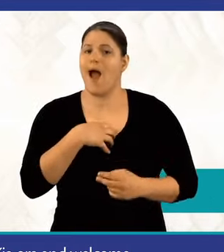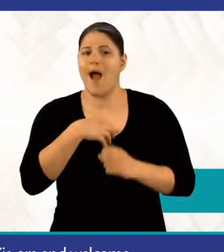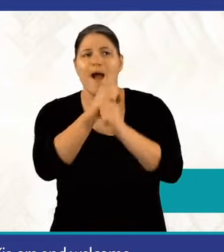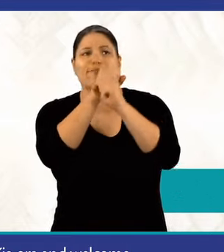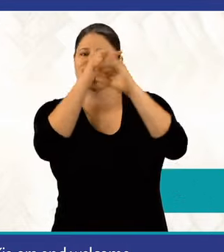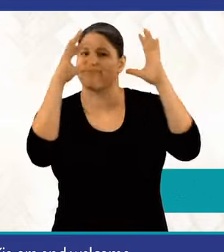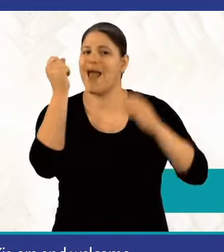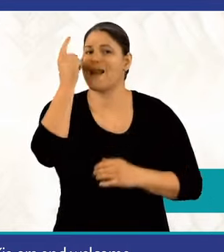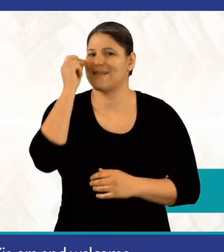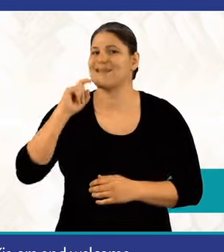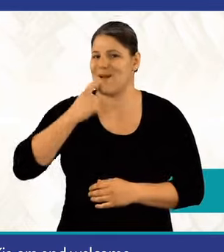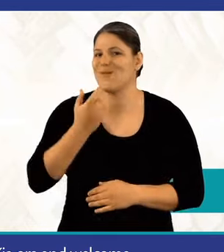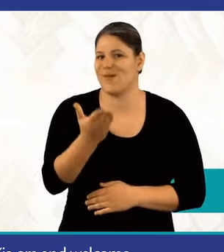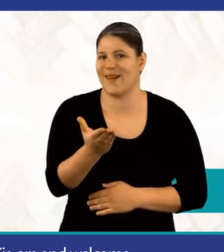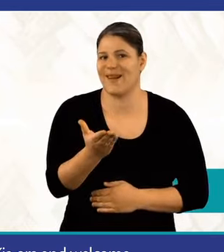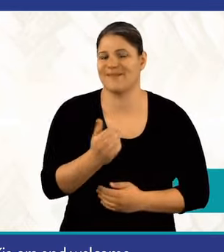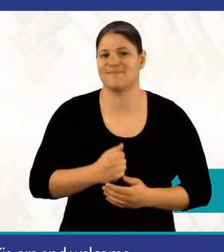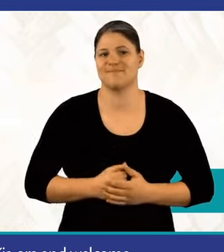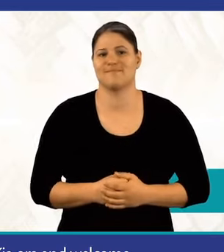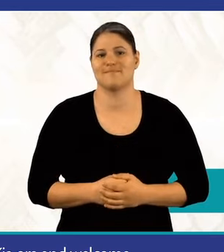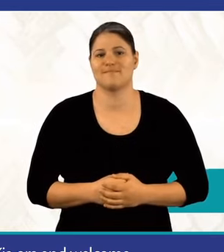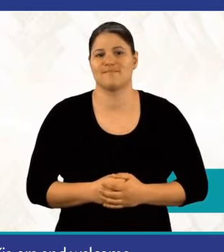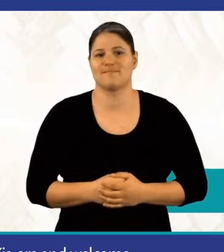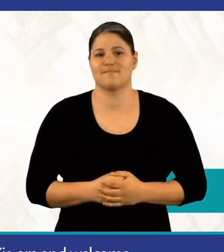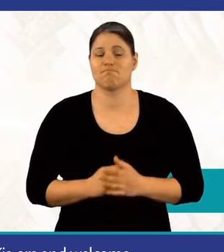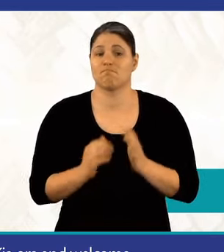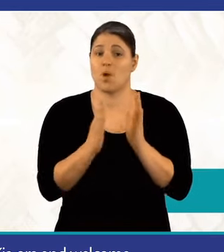My health, my body, my future.